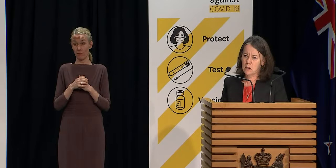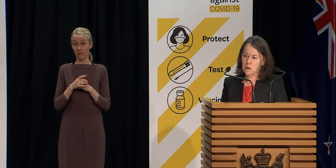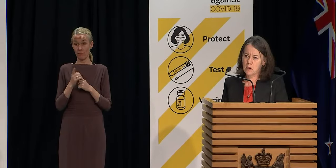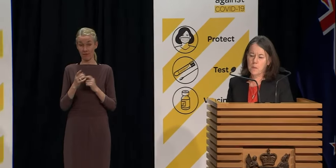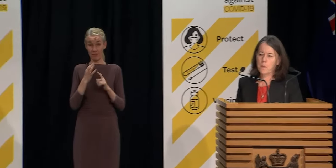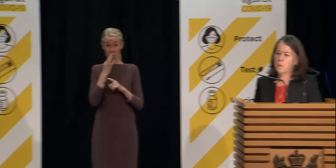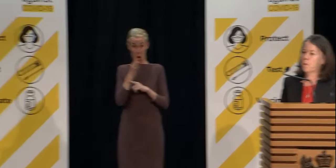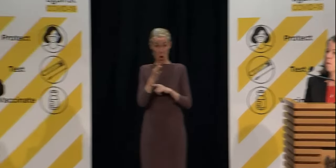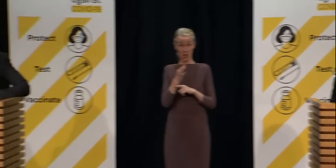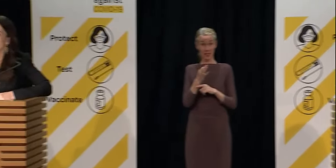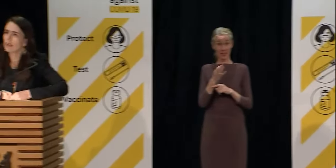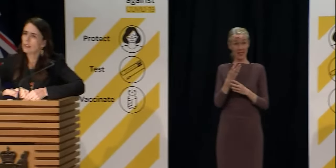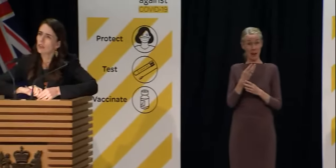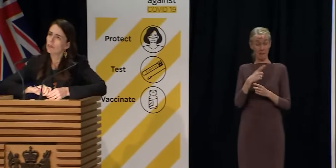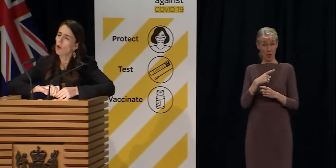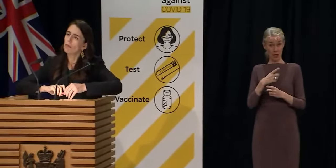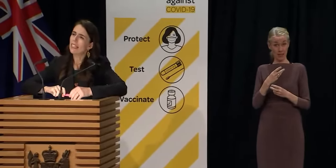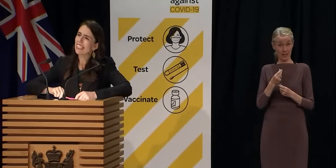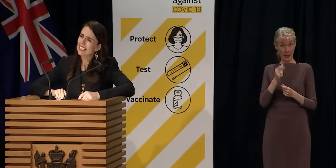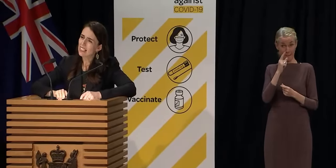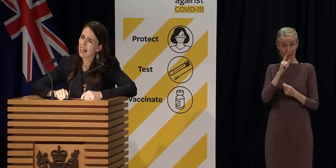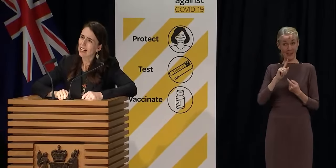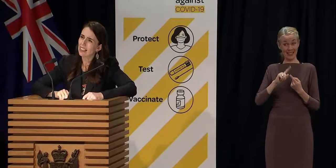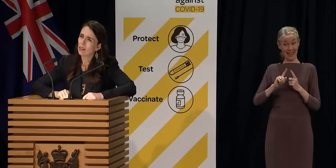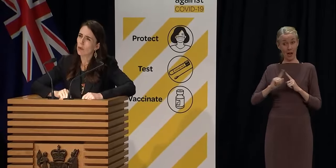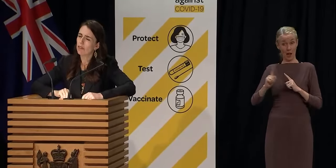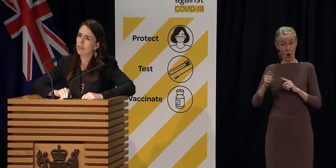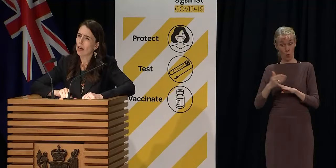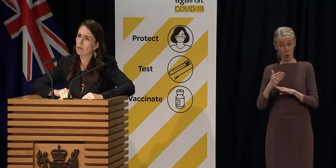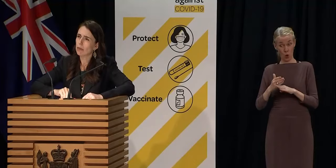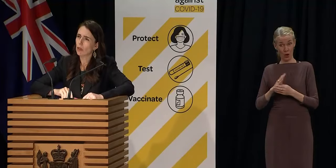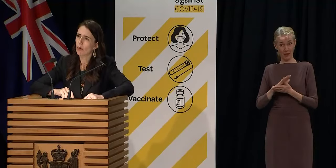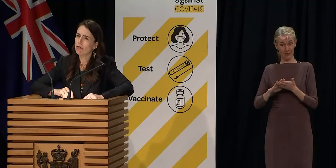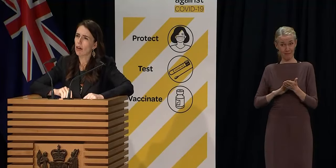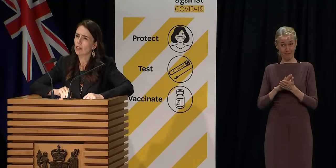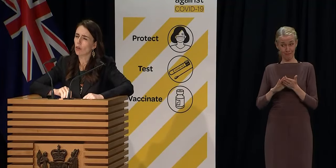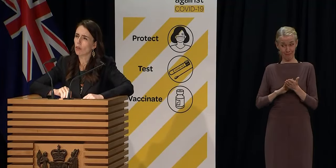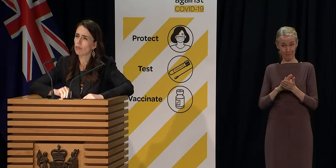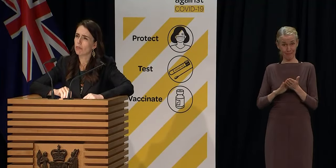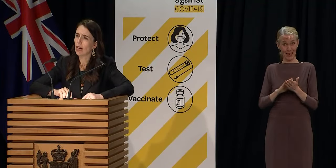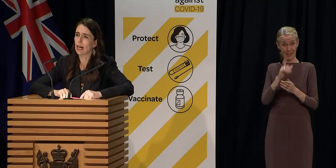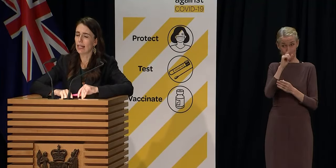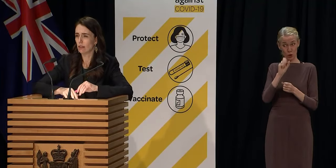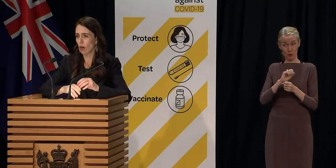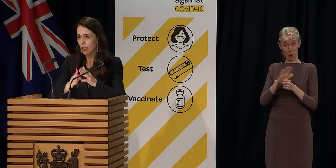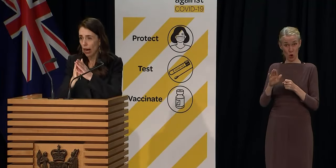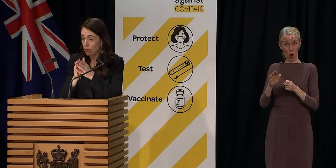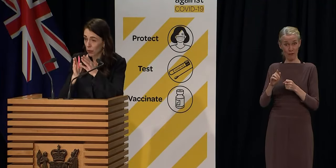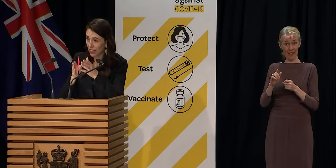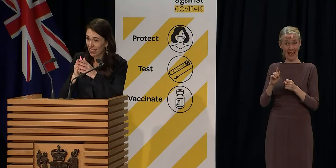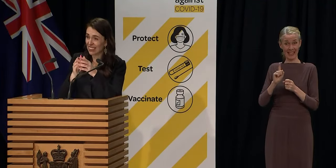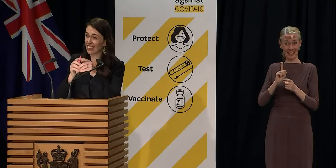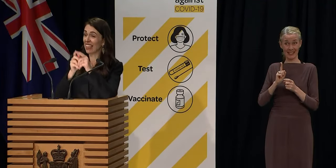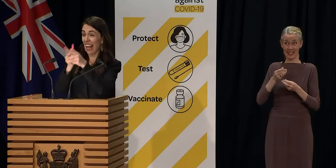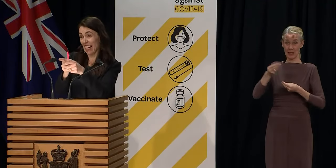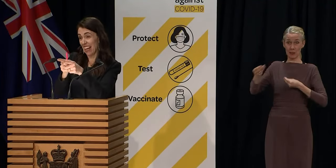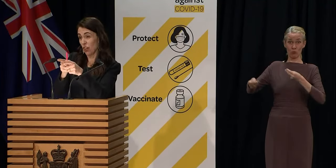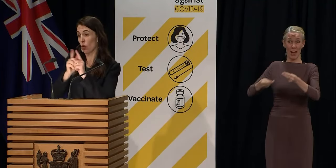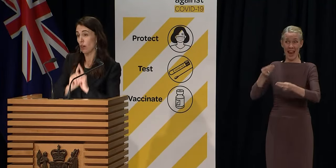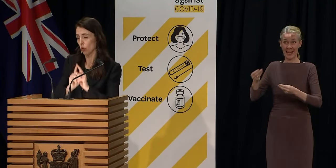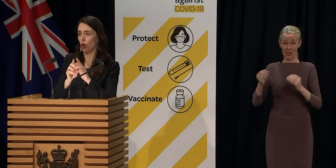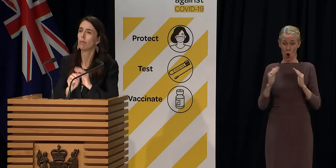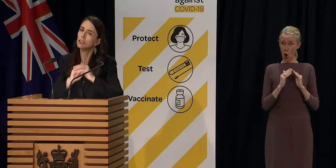bubbles? We've had, so from yesterday, we've been notified of, and I can't put these into